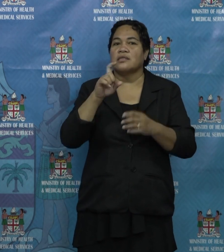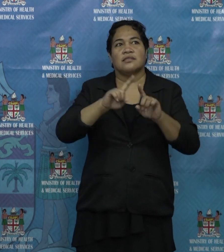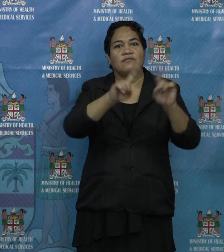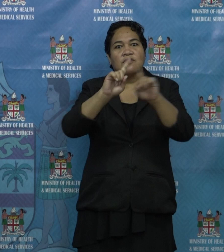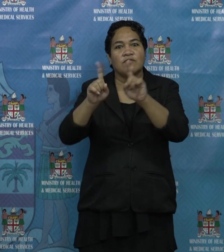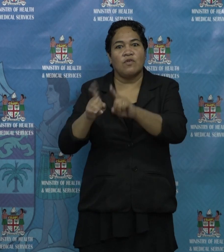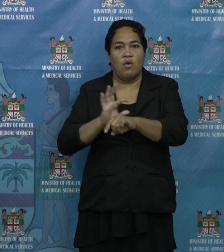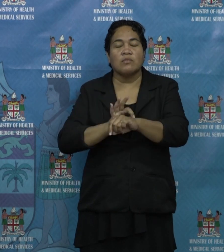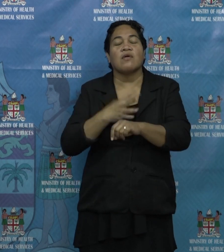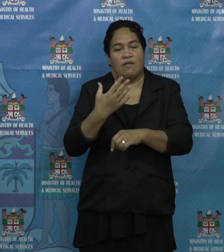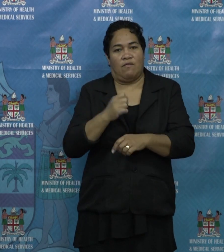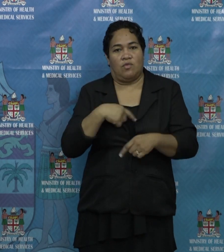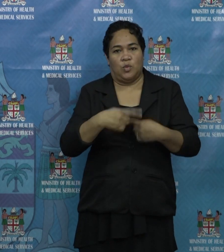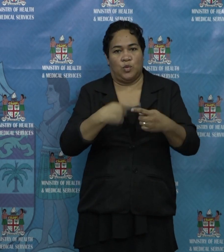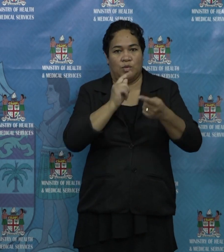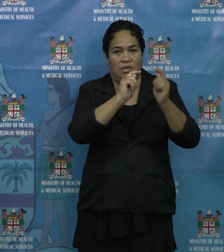Hospital and Lotok Hospital.